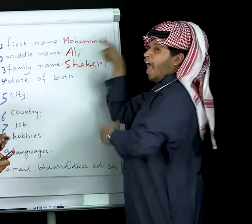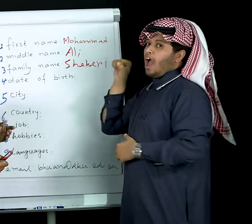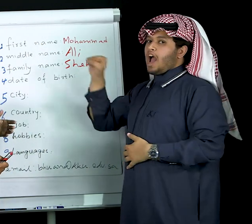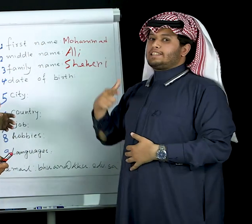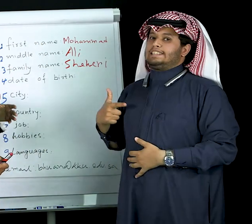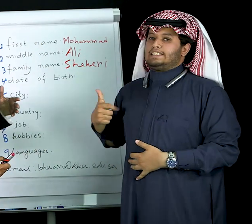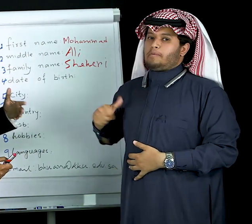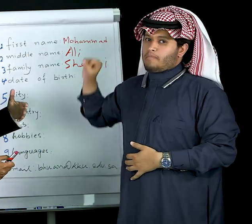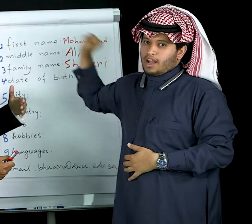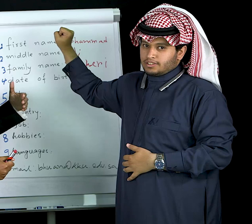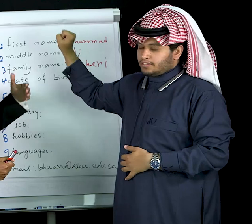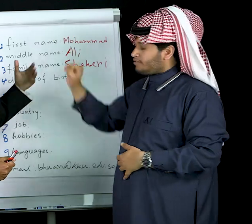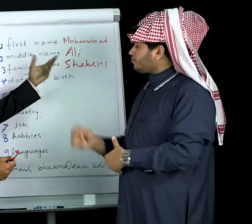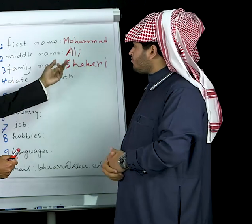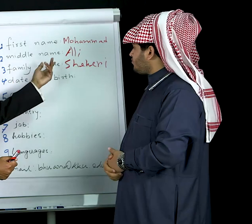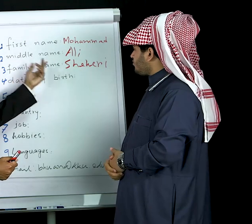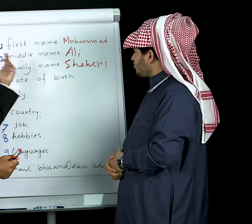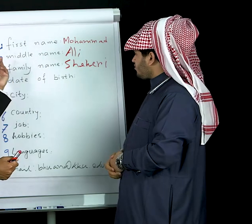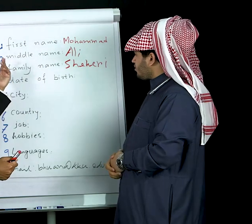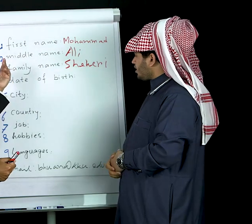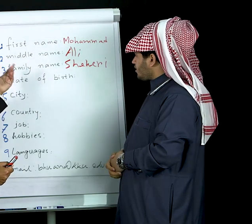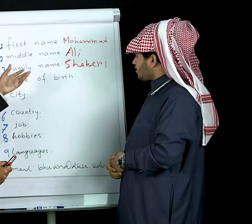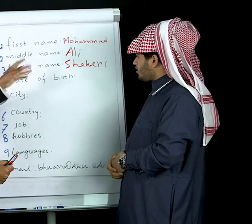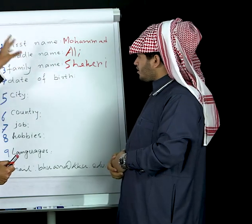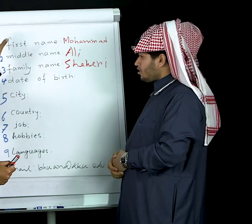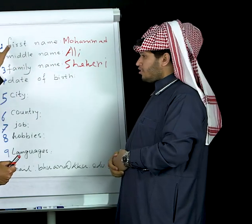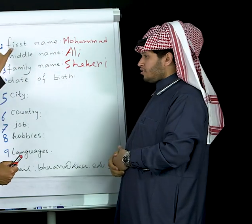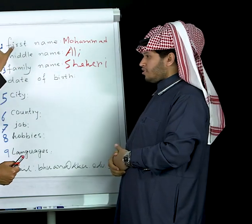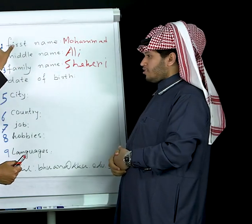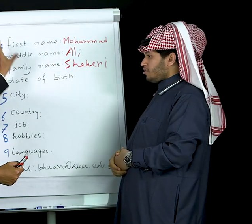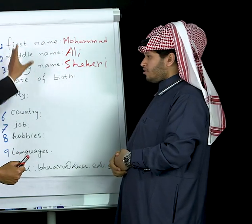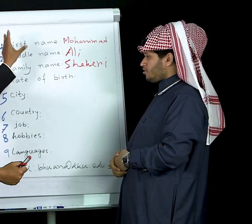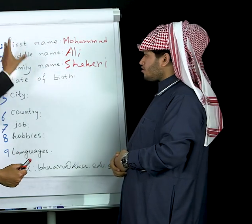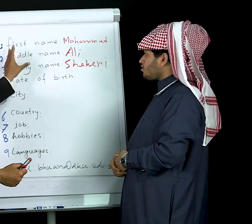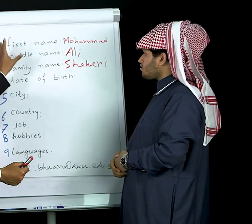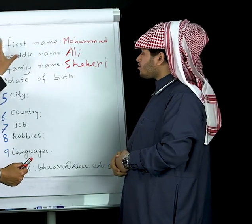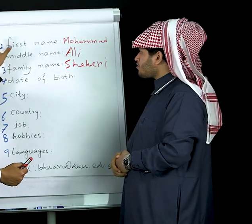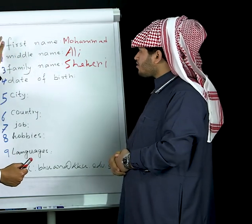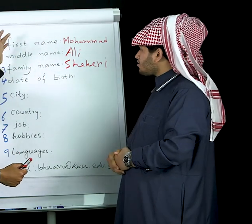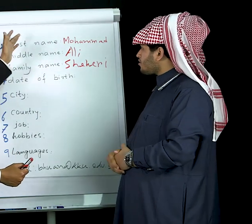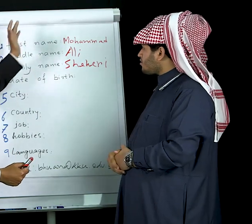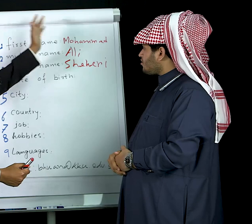Sometimes some people may write their family name in the beginning, but I will follow this structure, okay? First